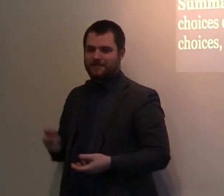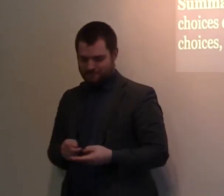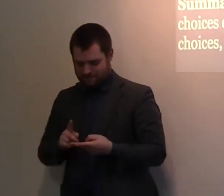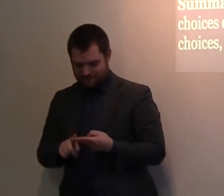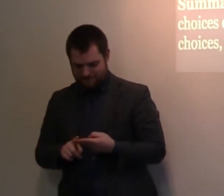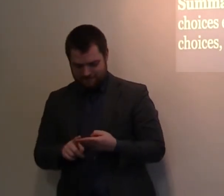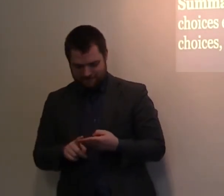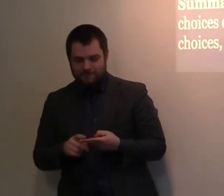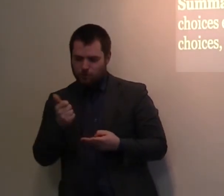Summary.